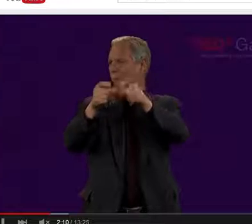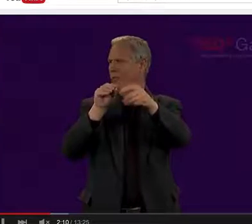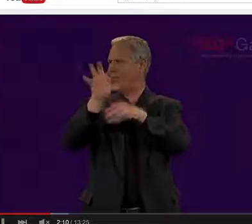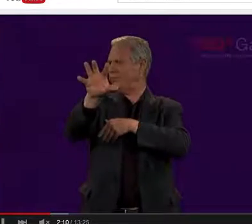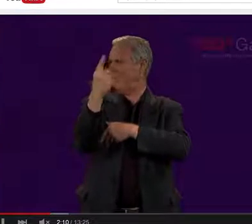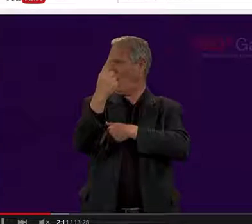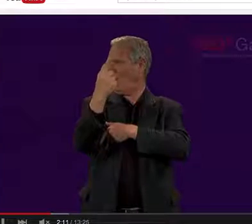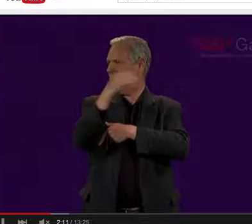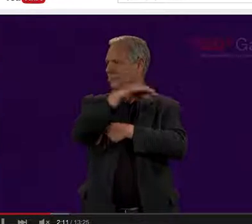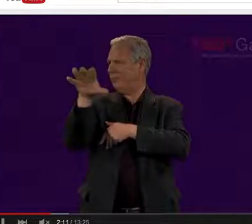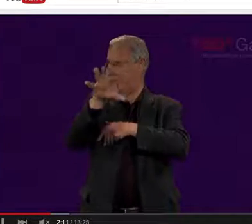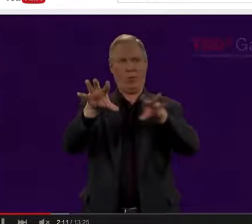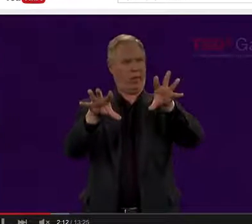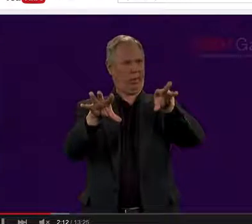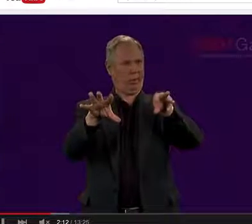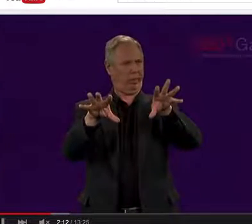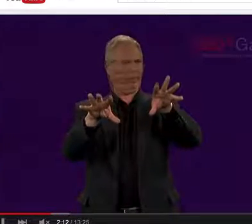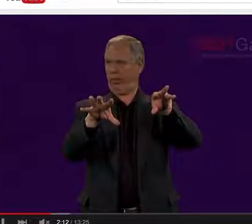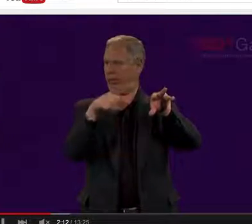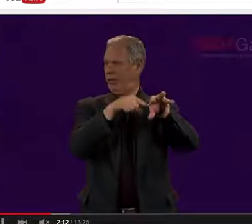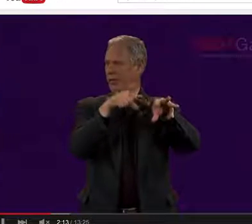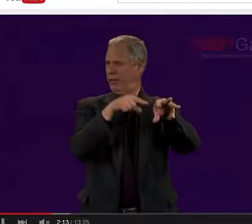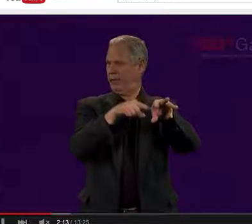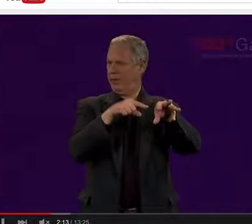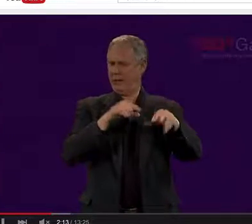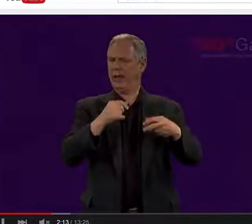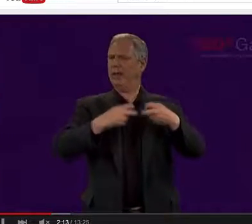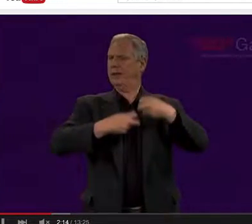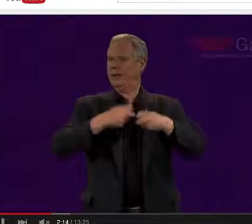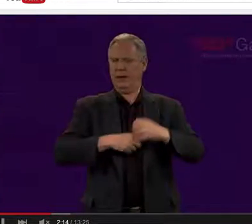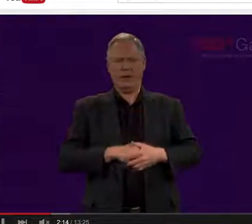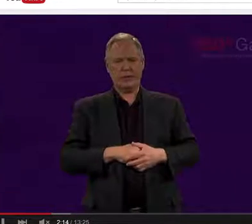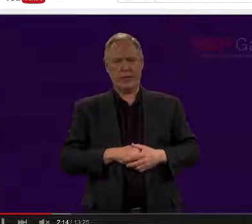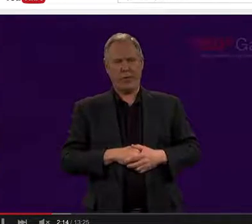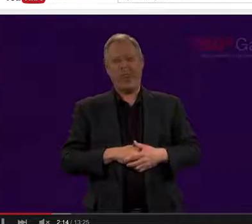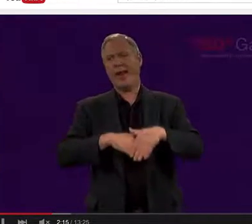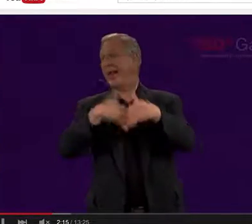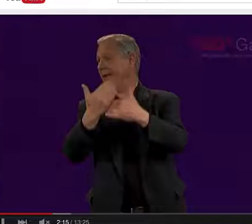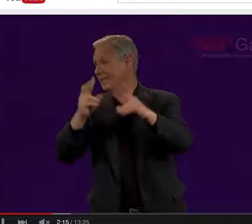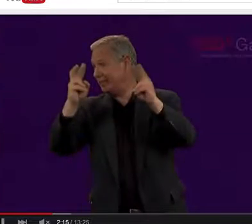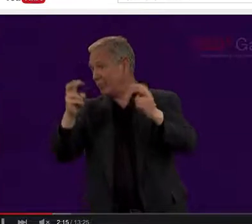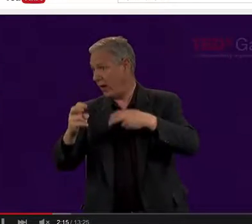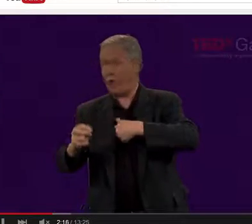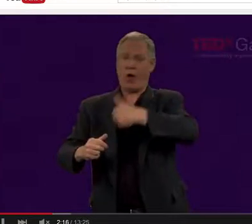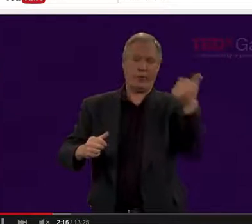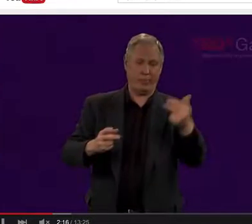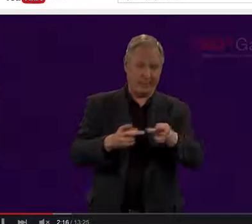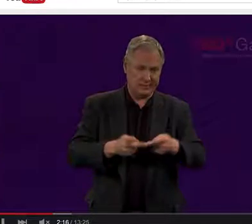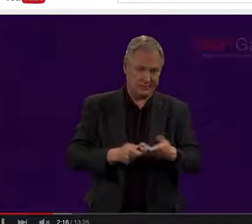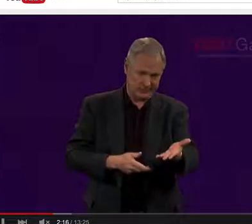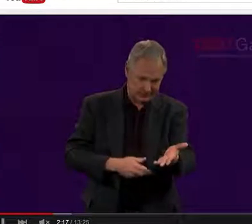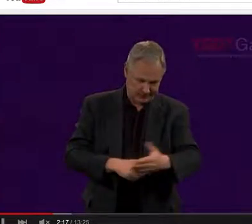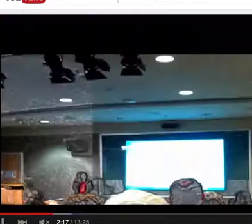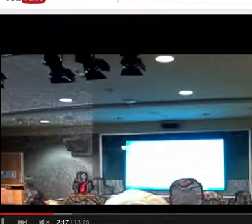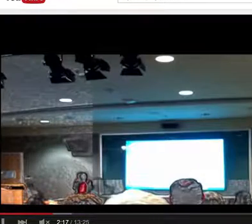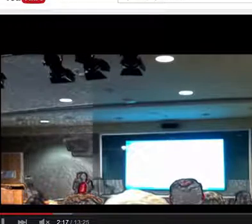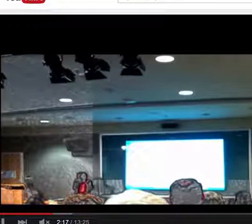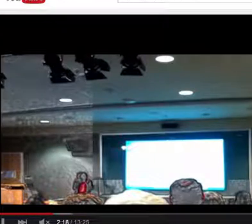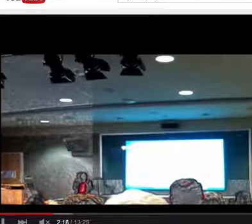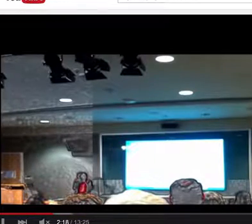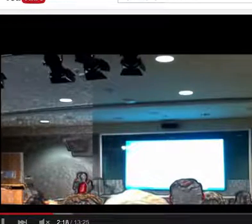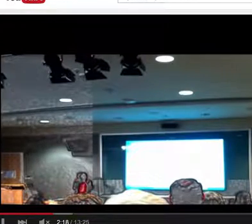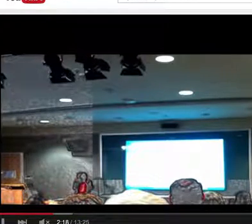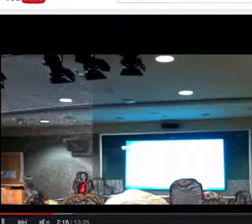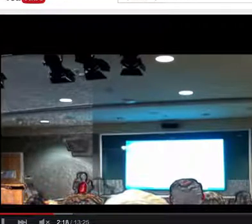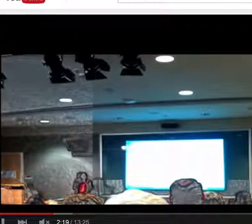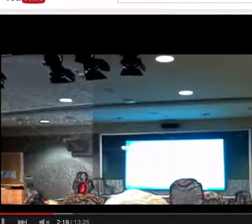side. The one person that controls it has to dim it and light it. It's a big problem.